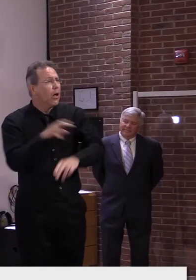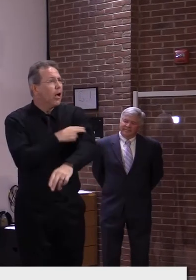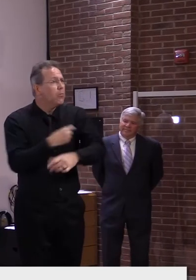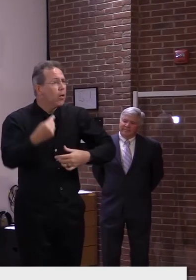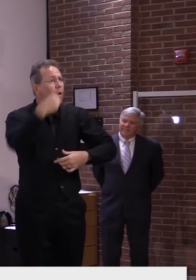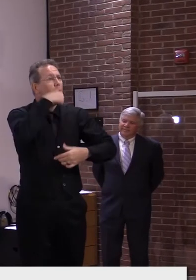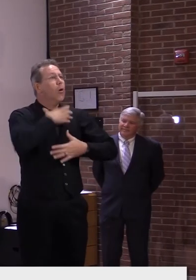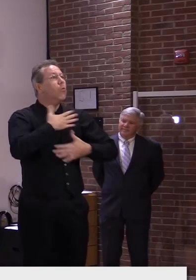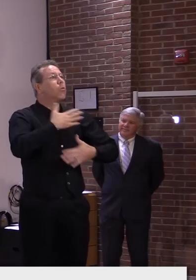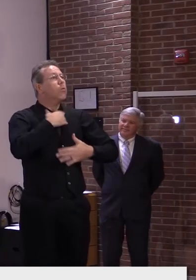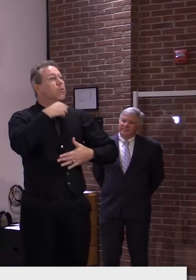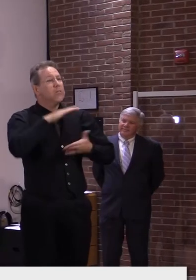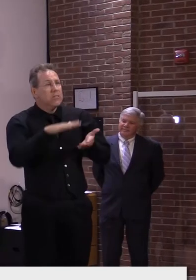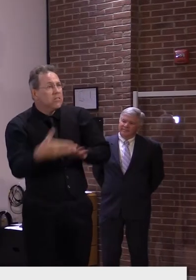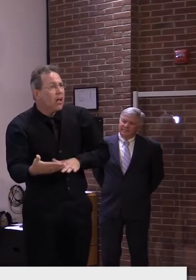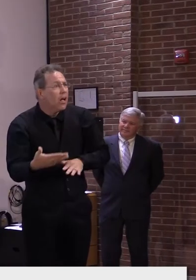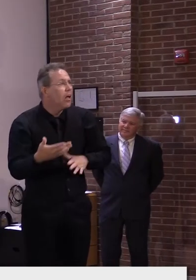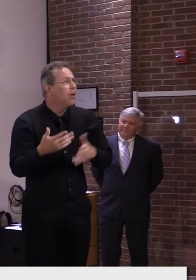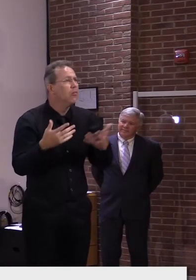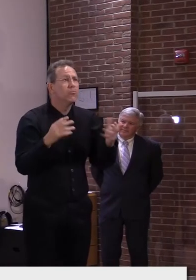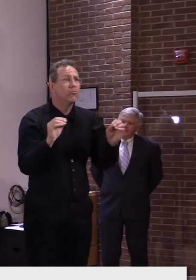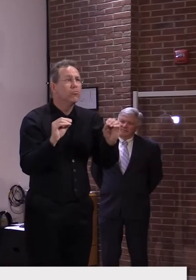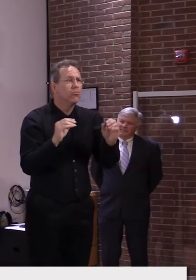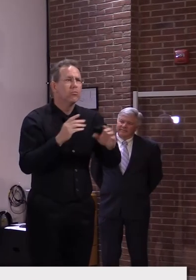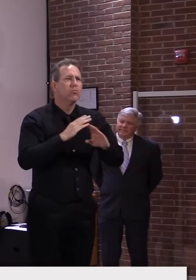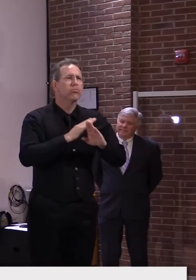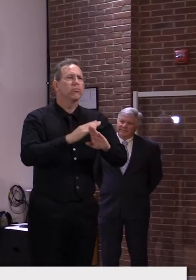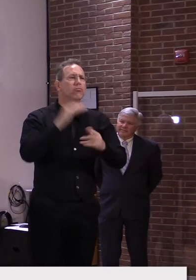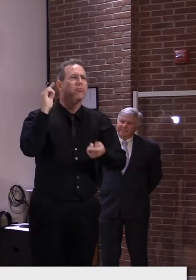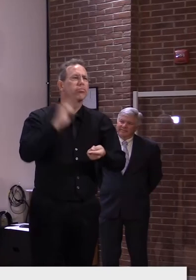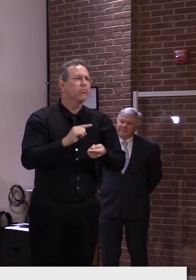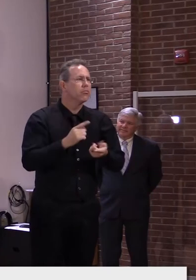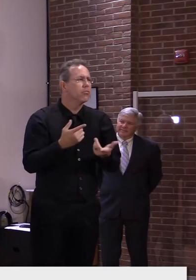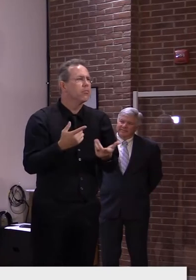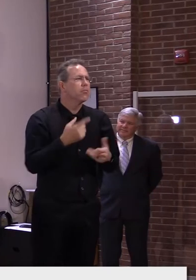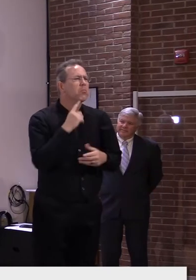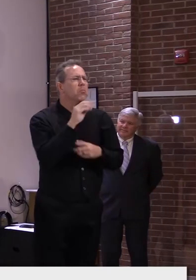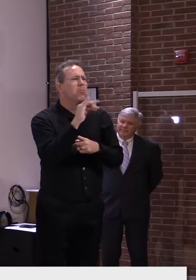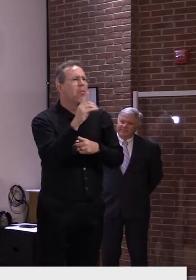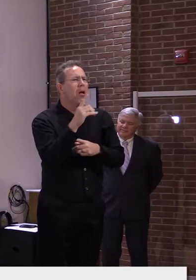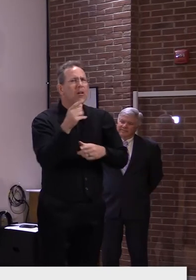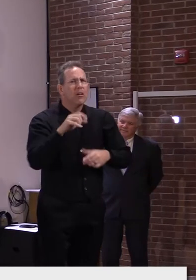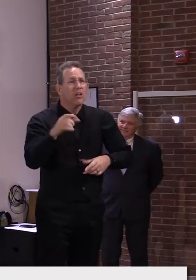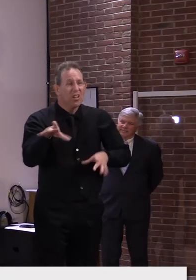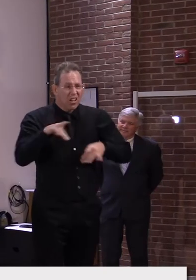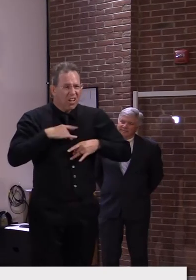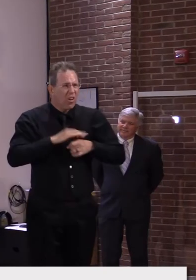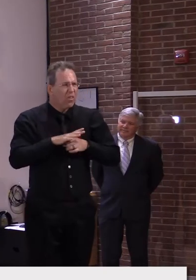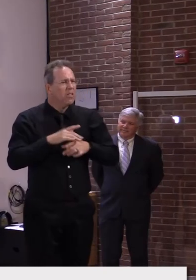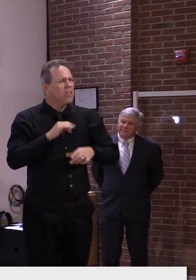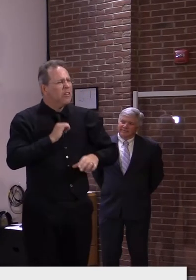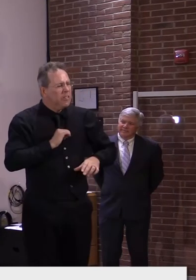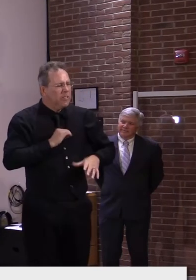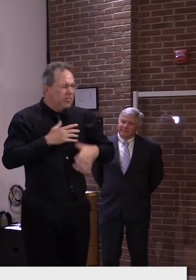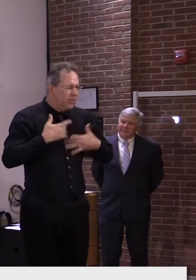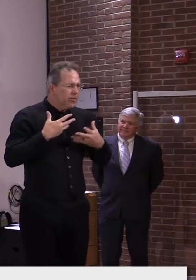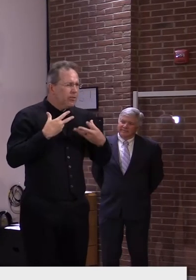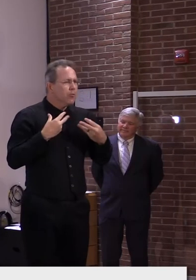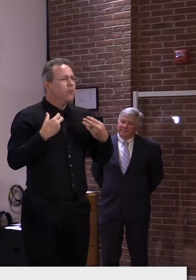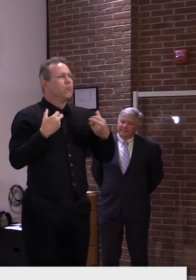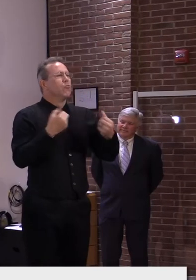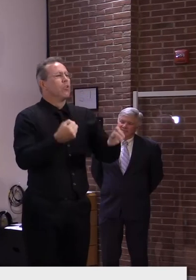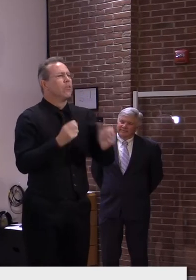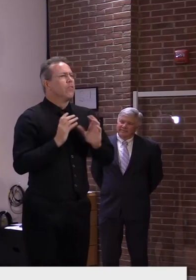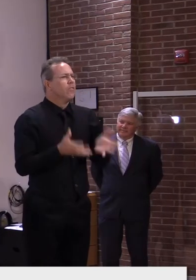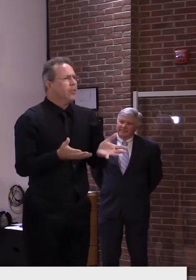these individuals had mild or even less than mild illness. So that's a success story. On the other end of the spectrum, you